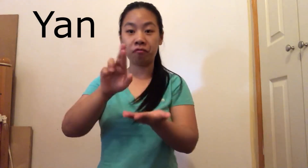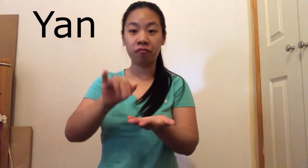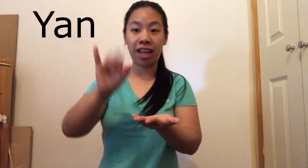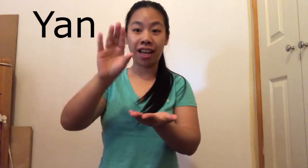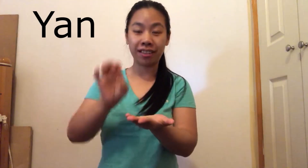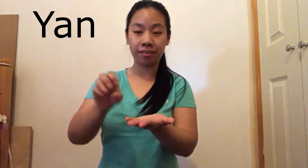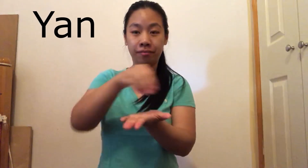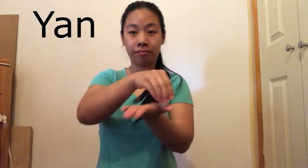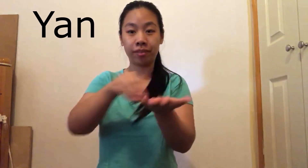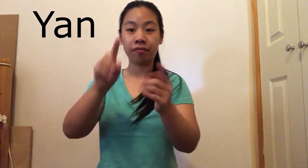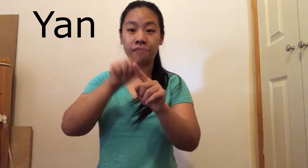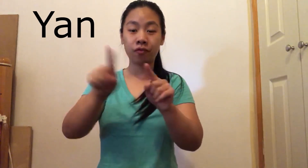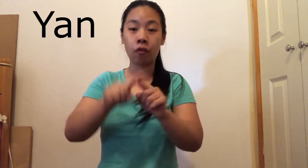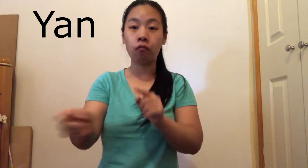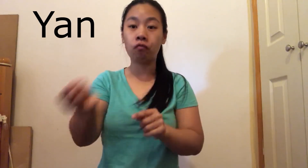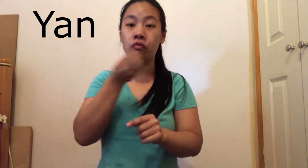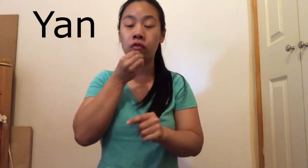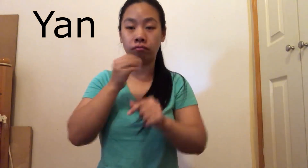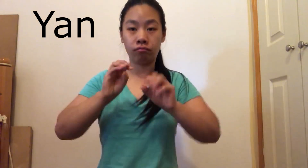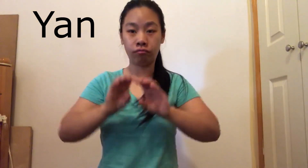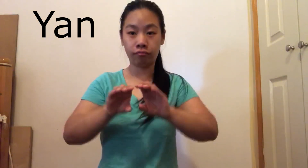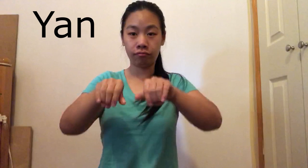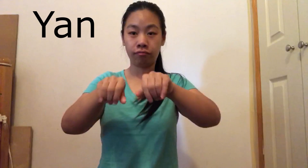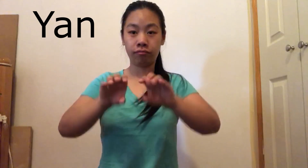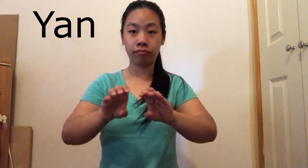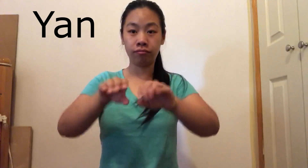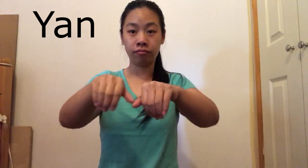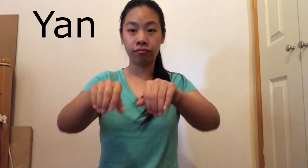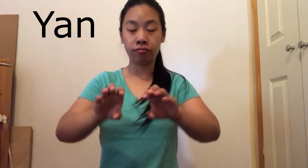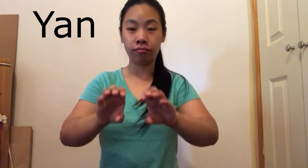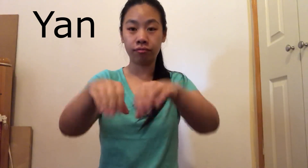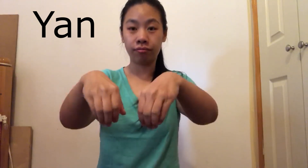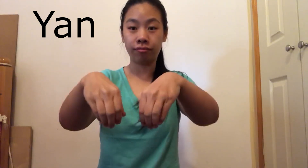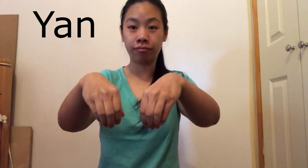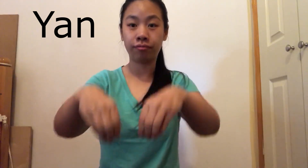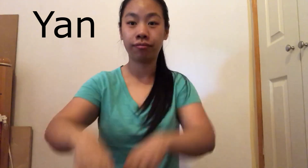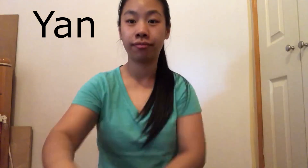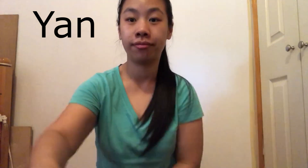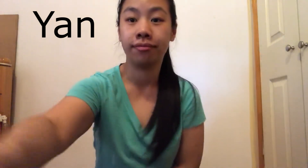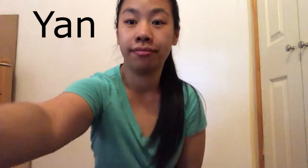On a mat with rice and different foods, he is rolling a sushi roll.